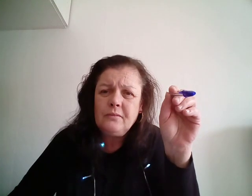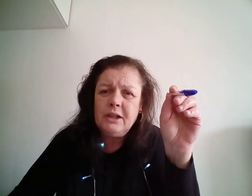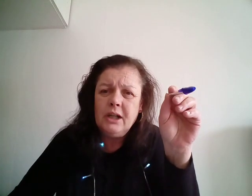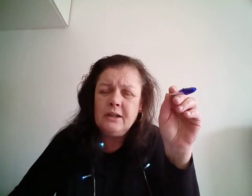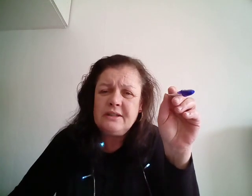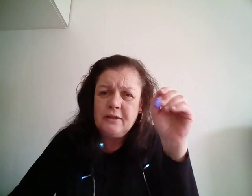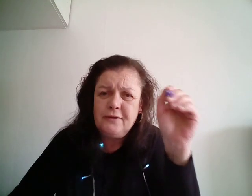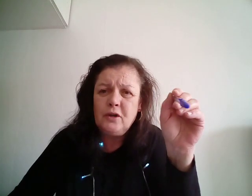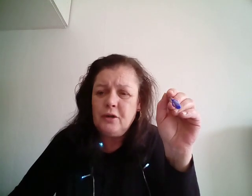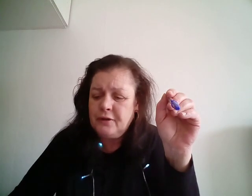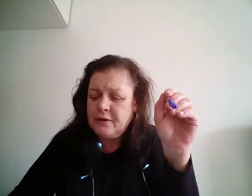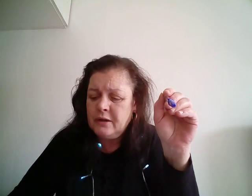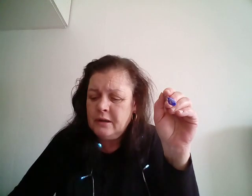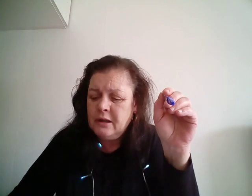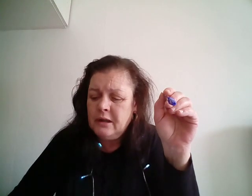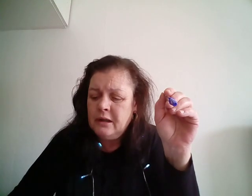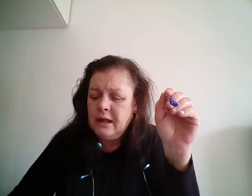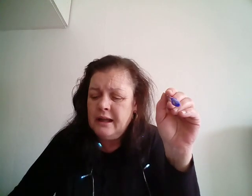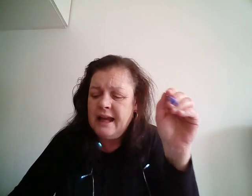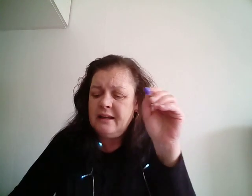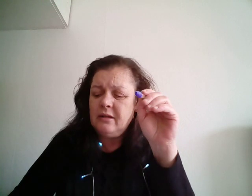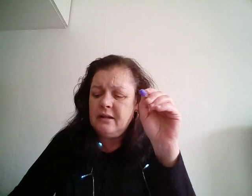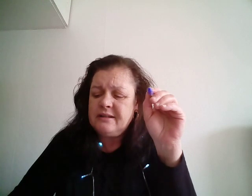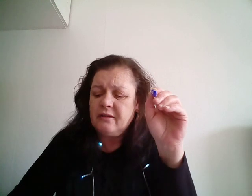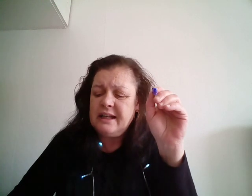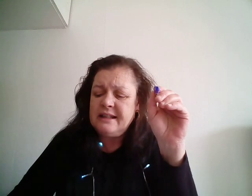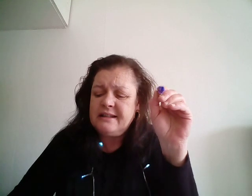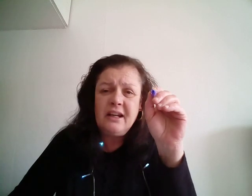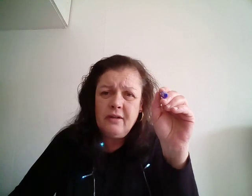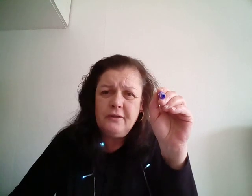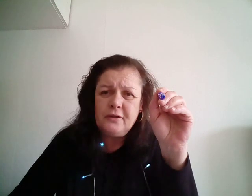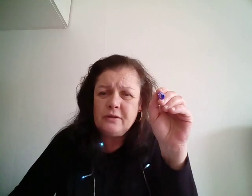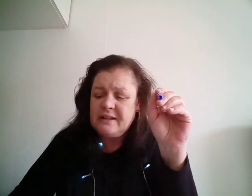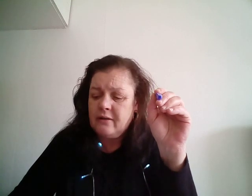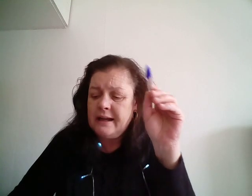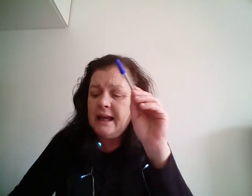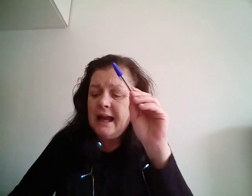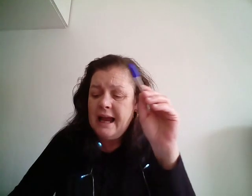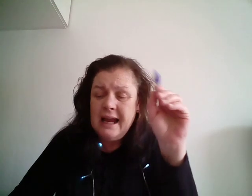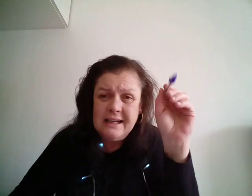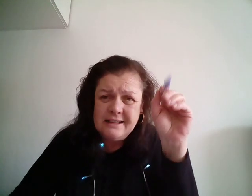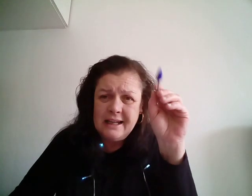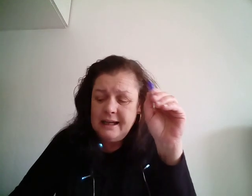04, you know, so the 4th, and then, sorry, it's 04, sorry, 18,